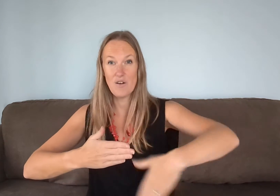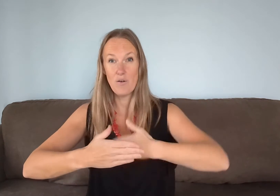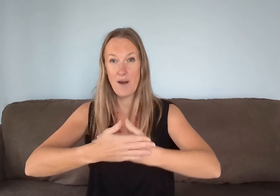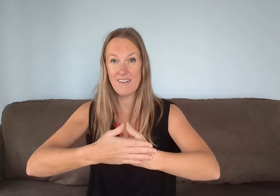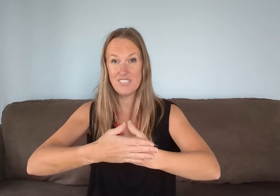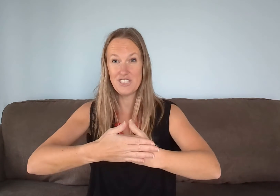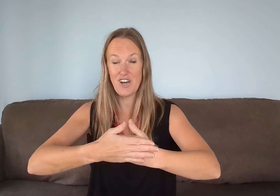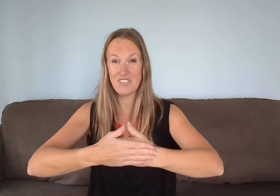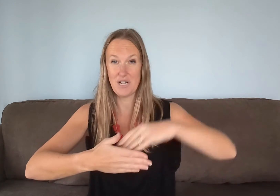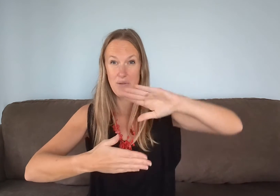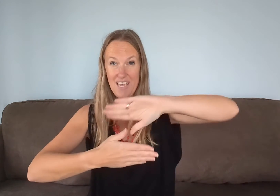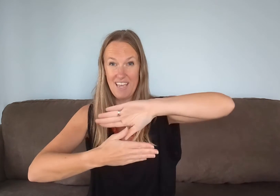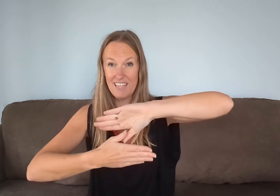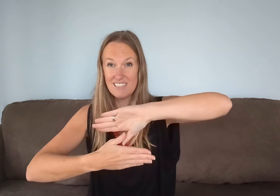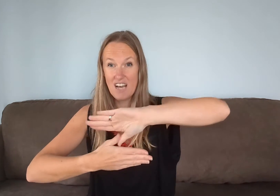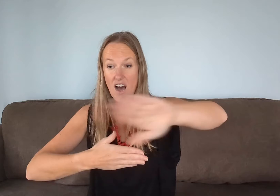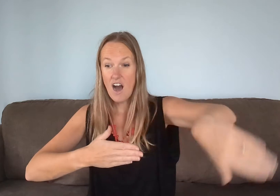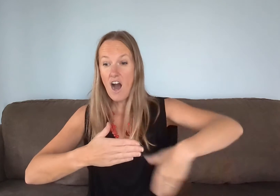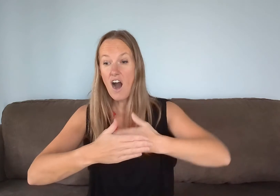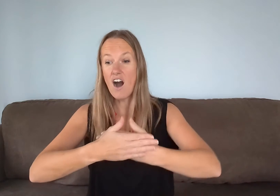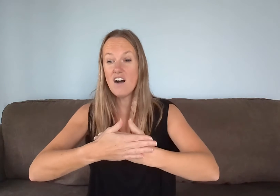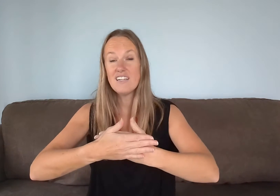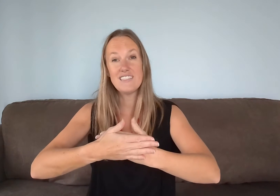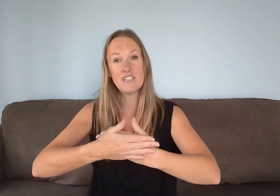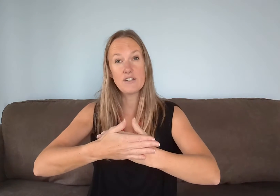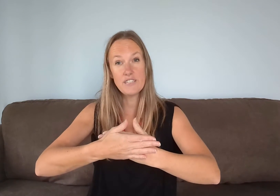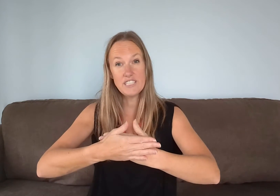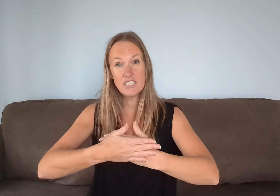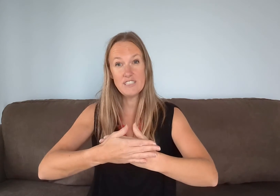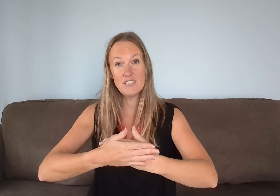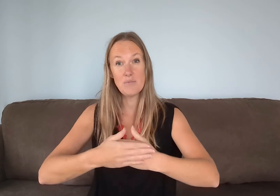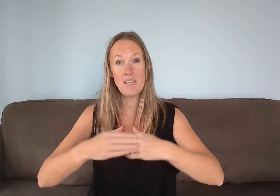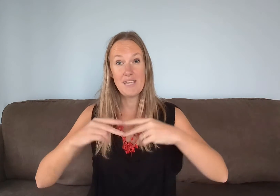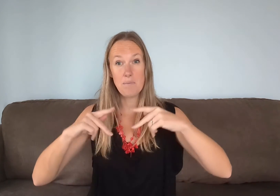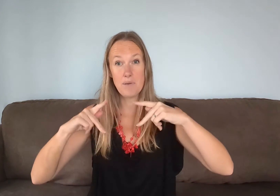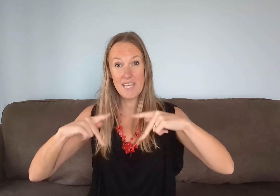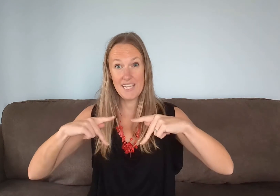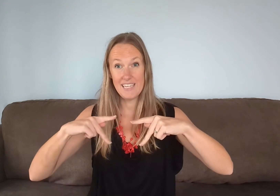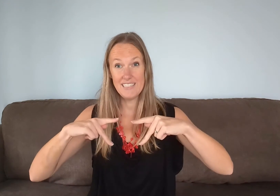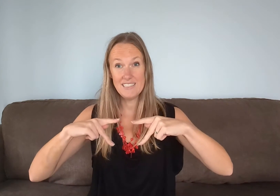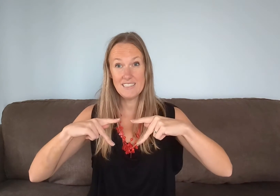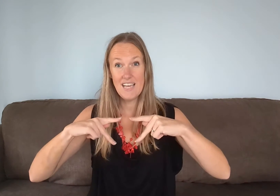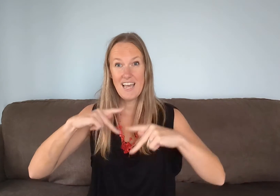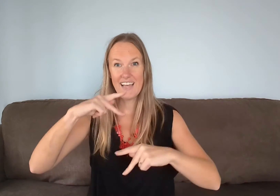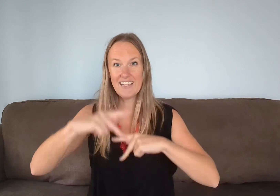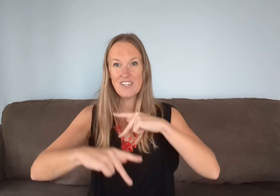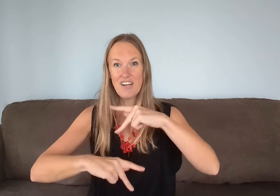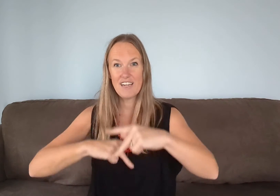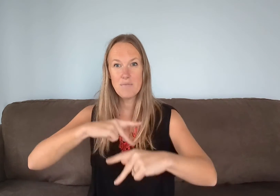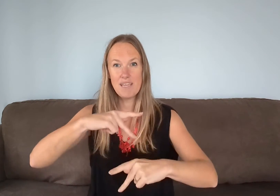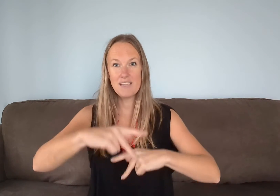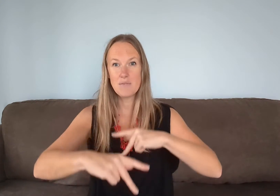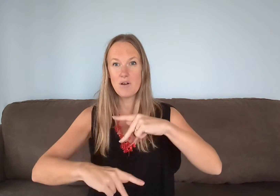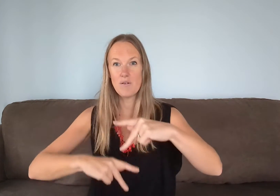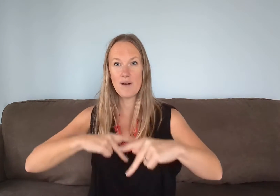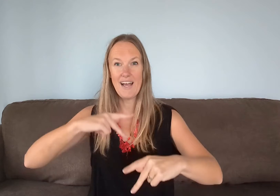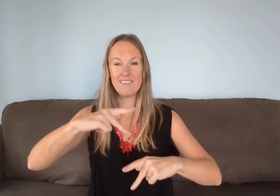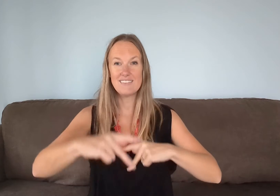go around your non-dominant hand. All, and then creatures, you're making P's, and then you're kind of making them go around,